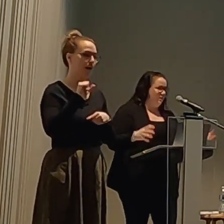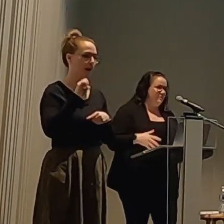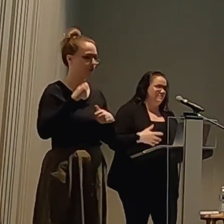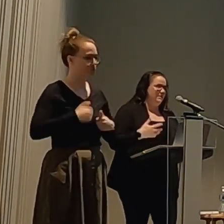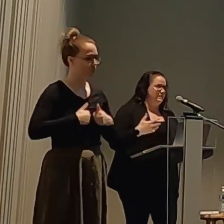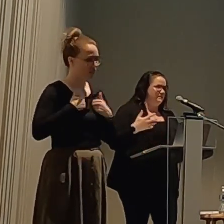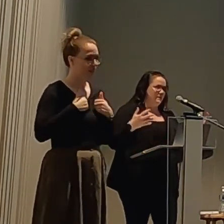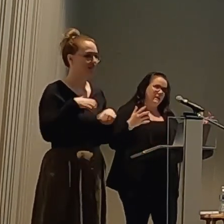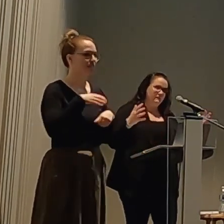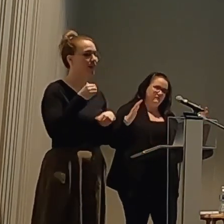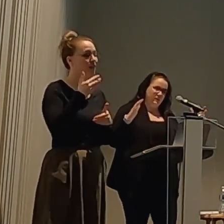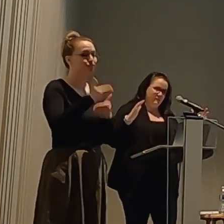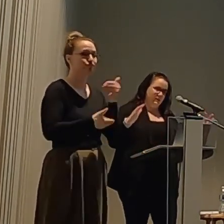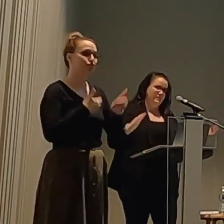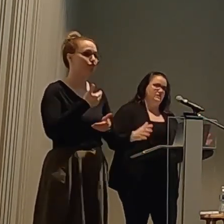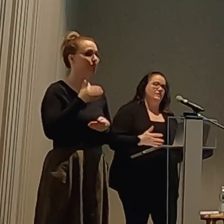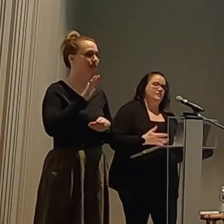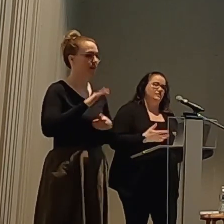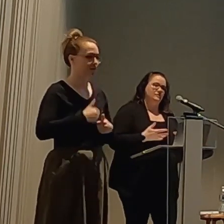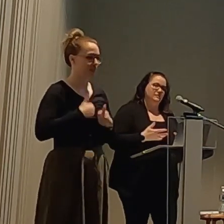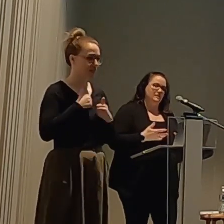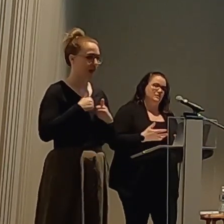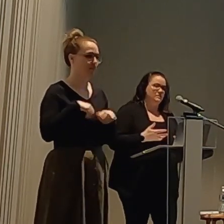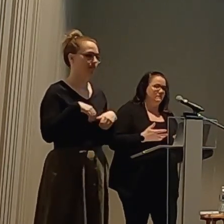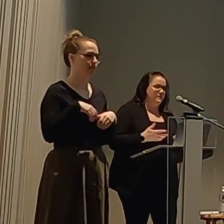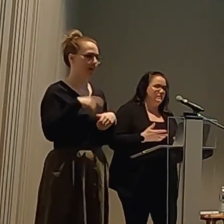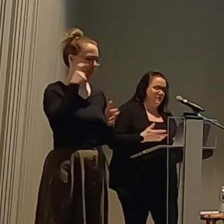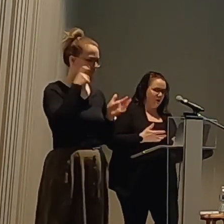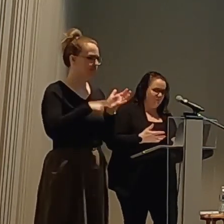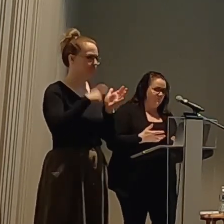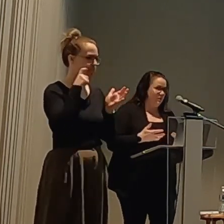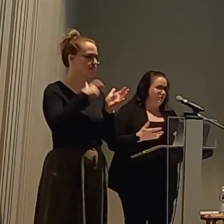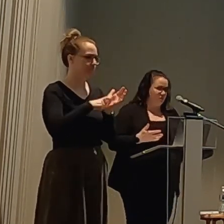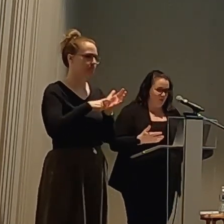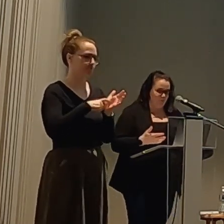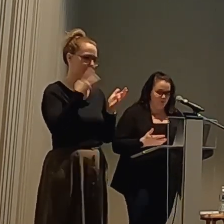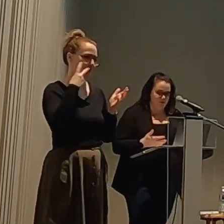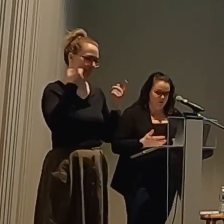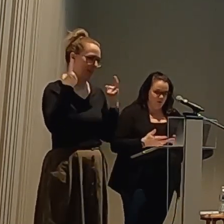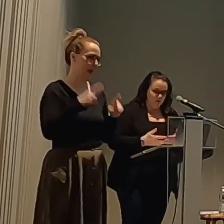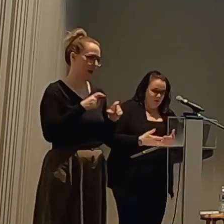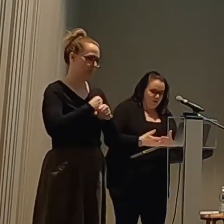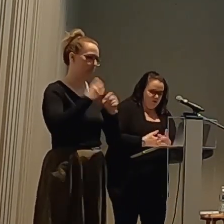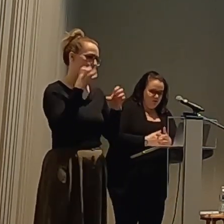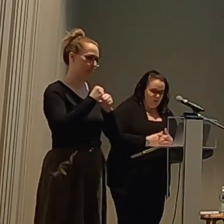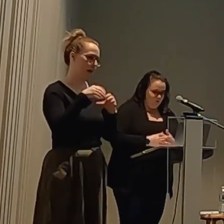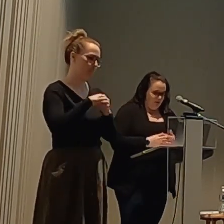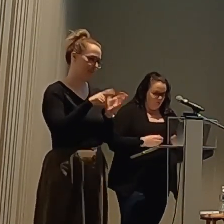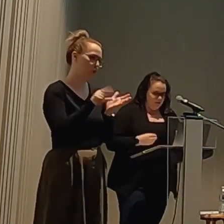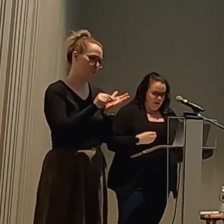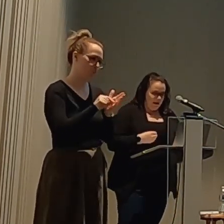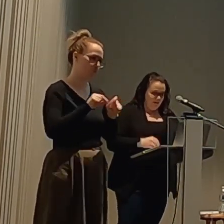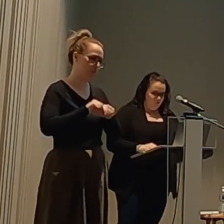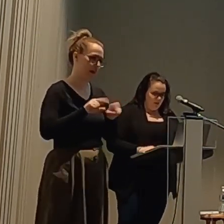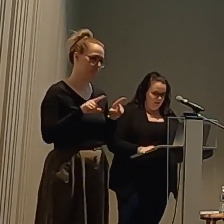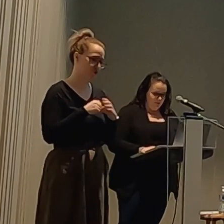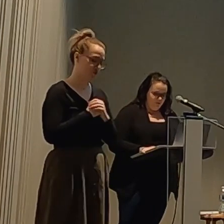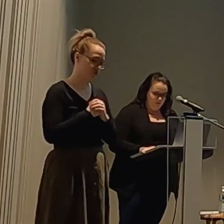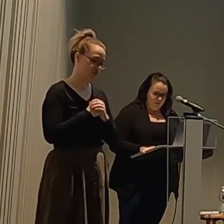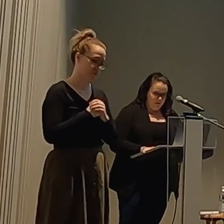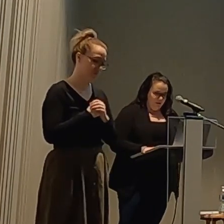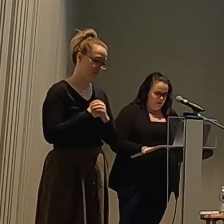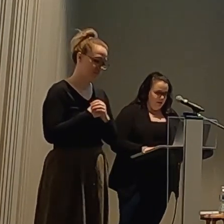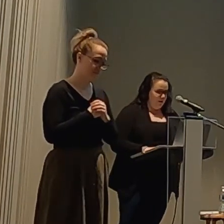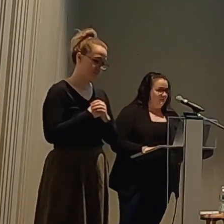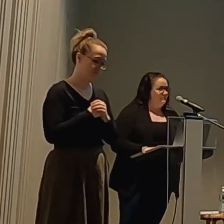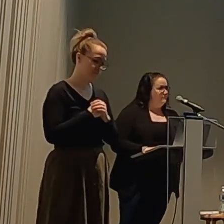was kind of going about his life, and then he started to see news of this in the newspapers. So there was heavy